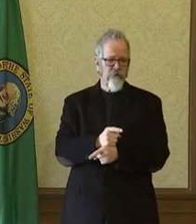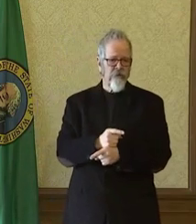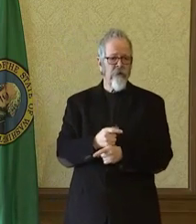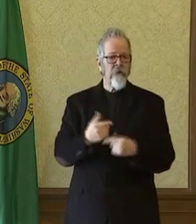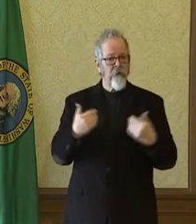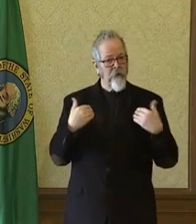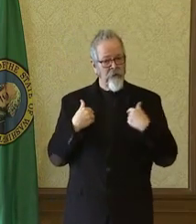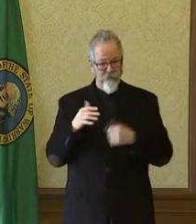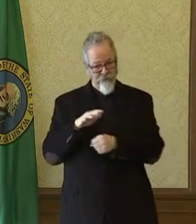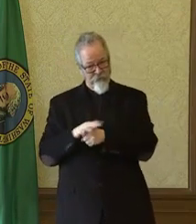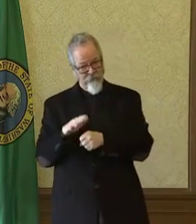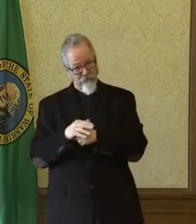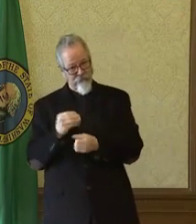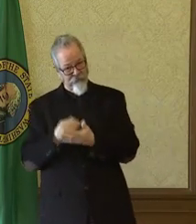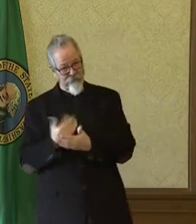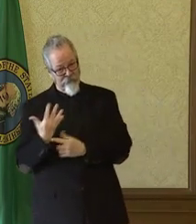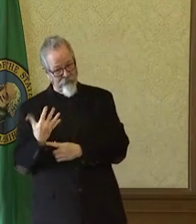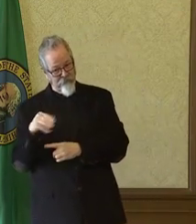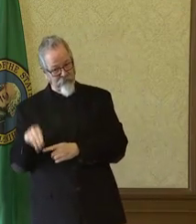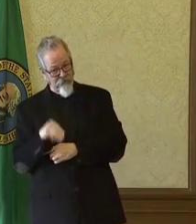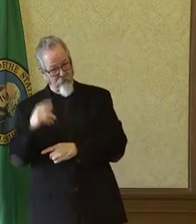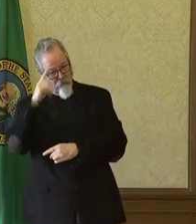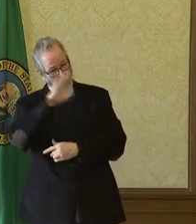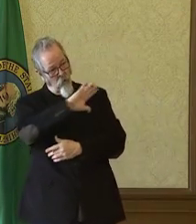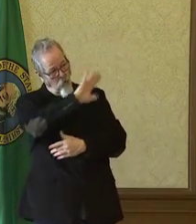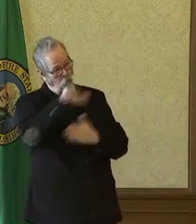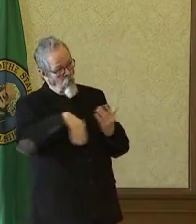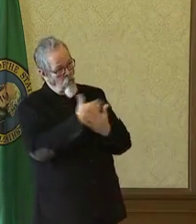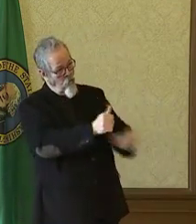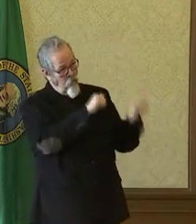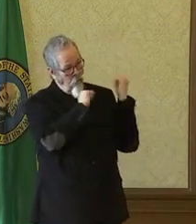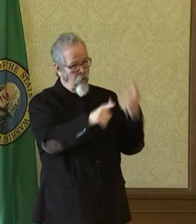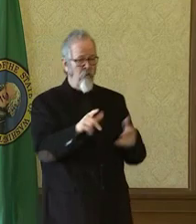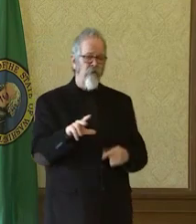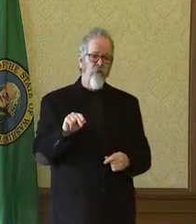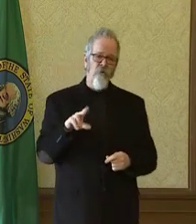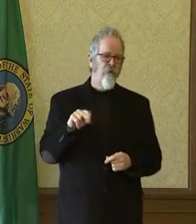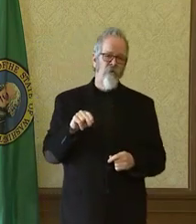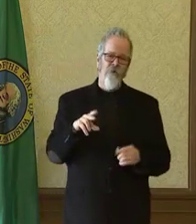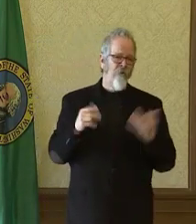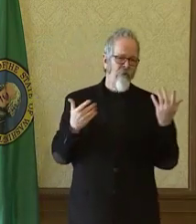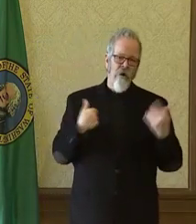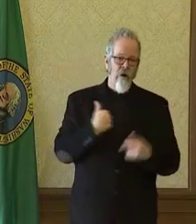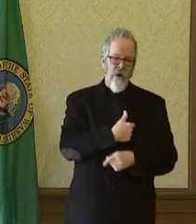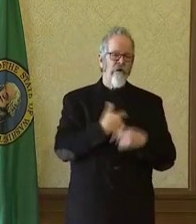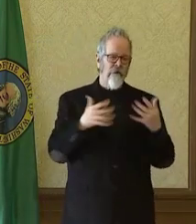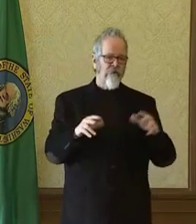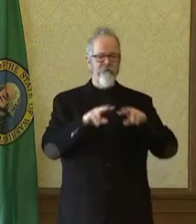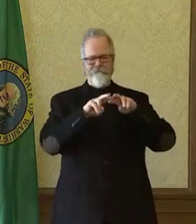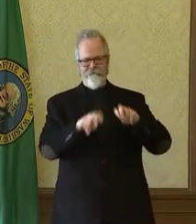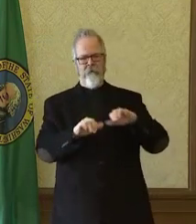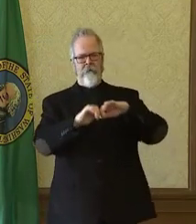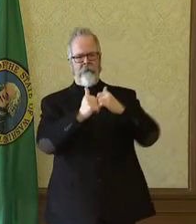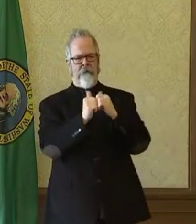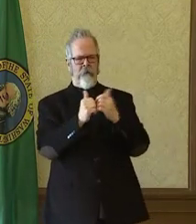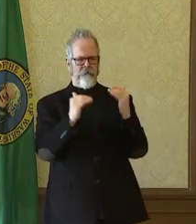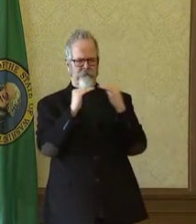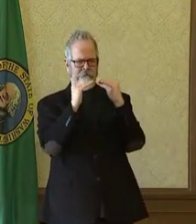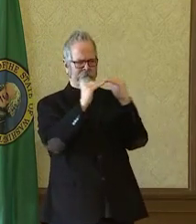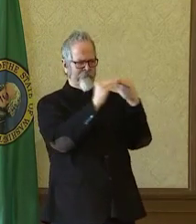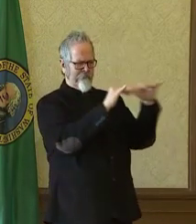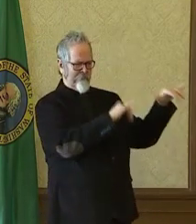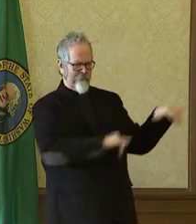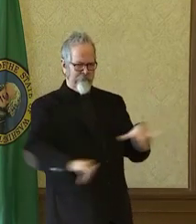business. But we will be evaluating them according to each county's applications that they